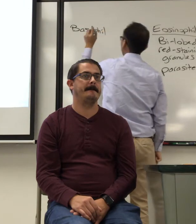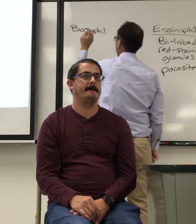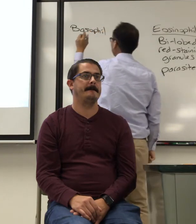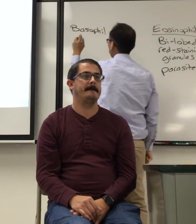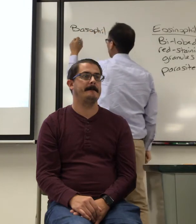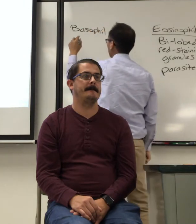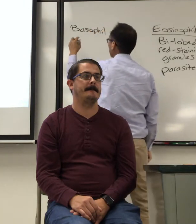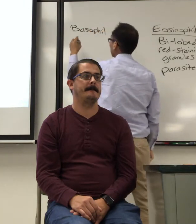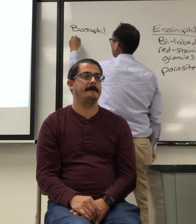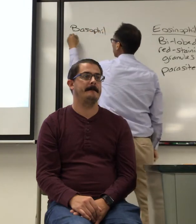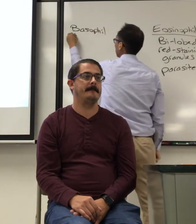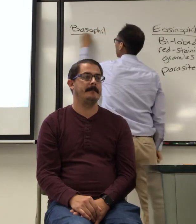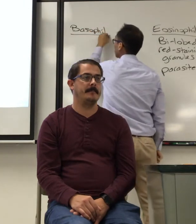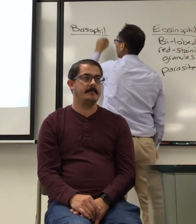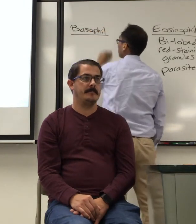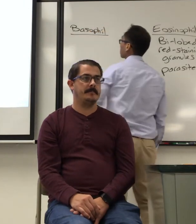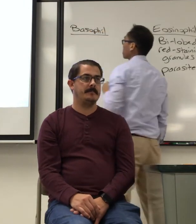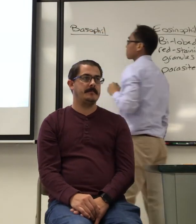The basophil,